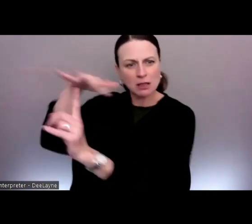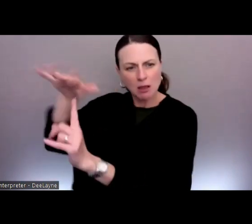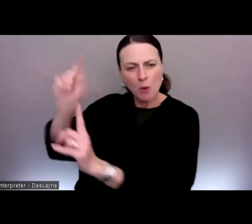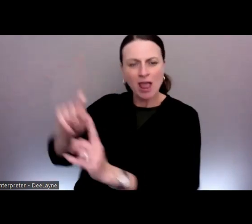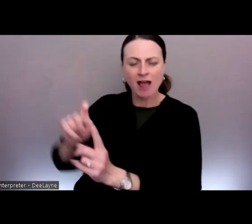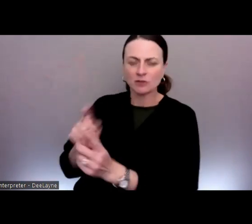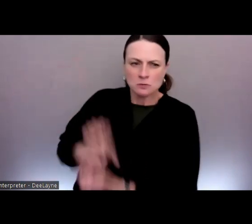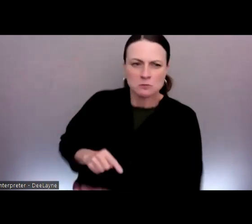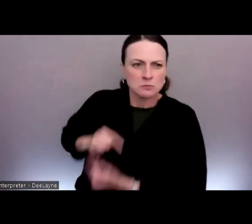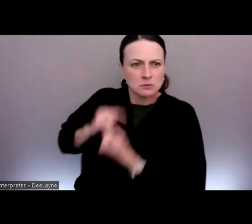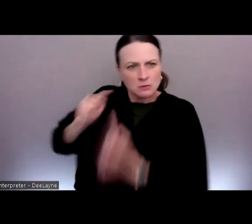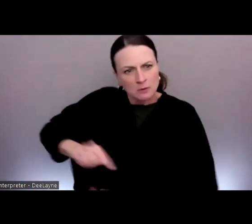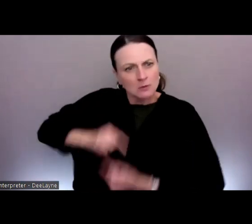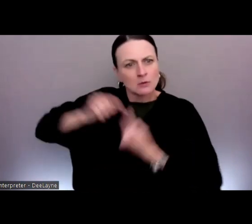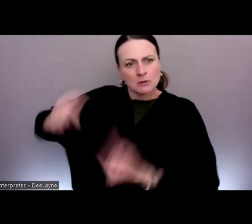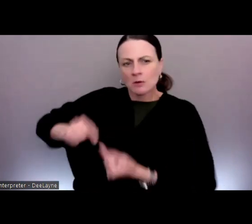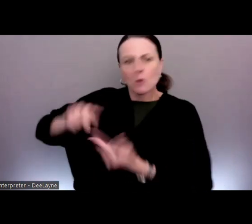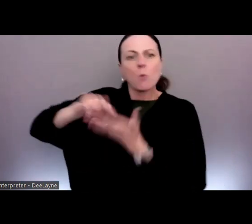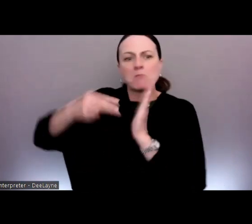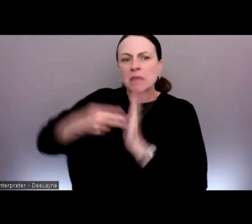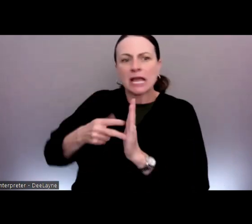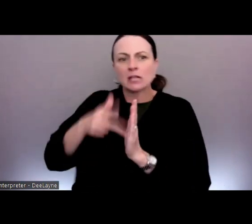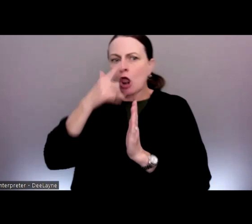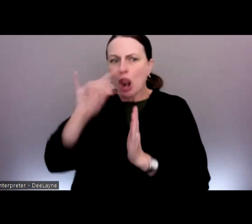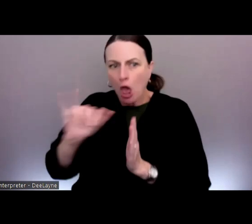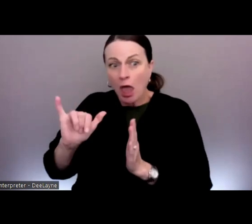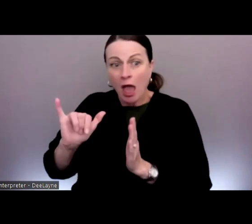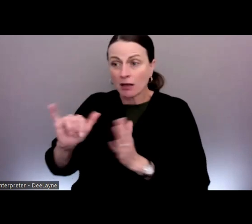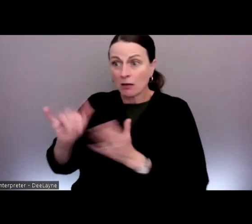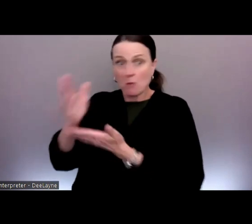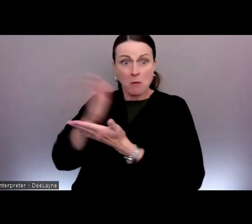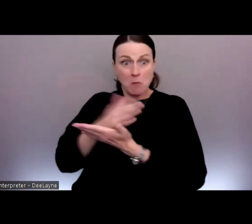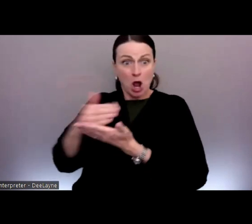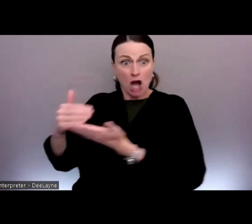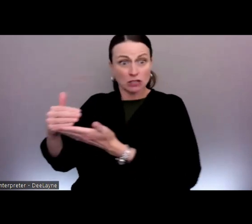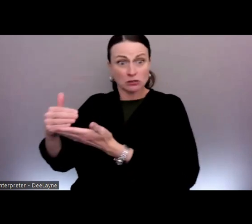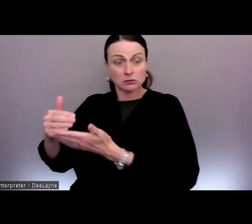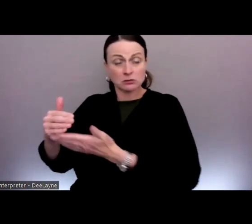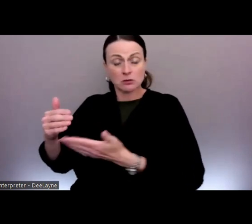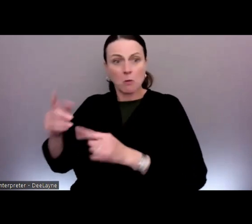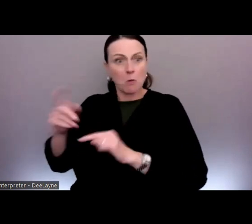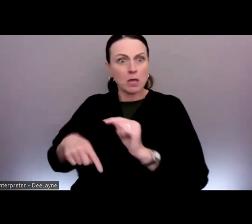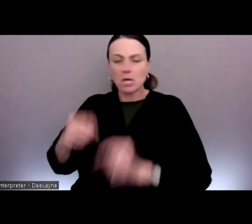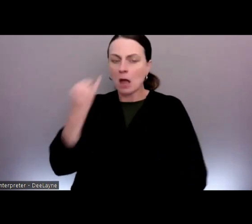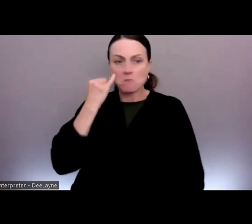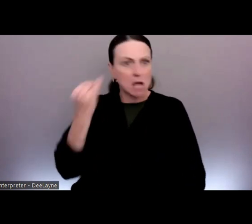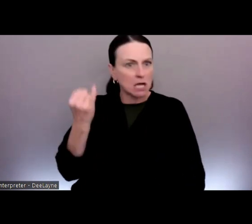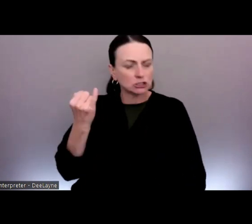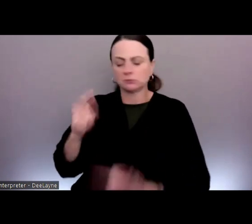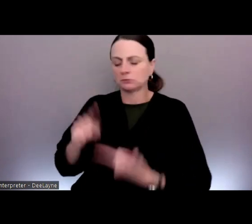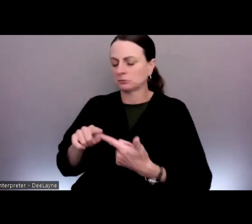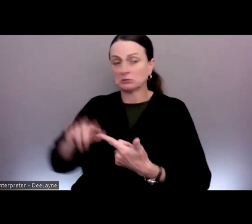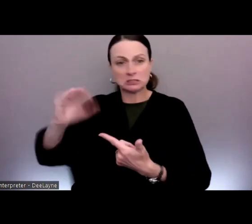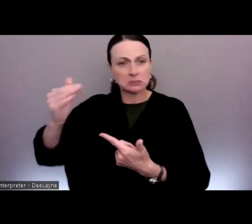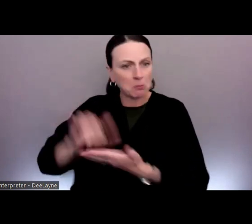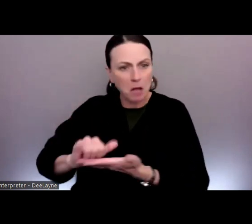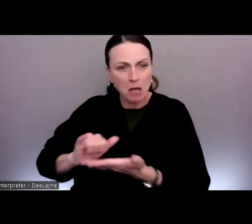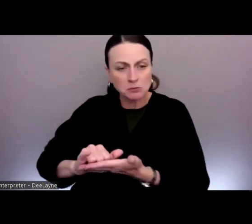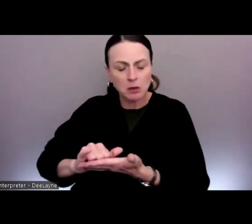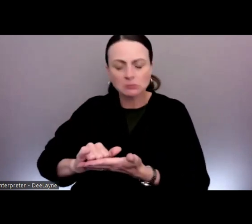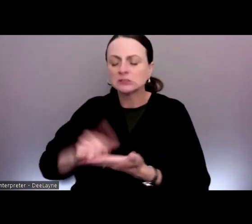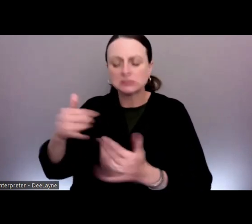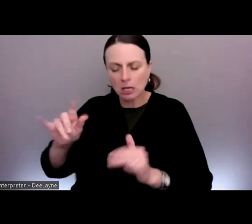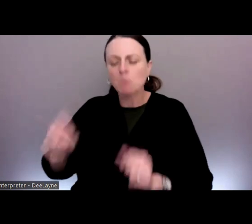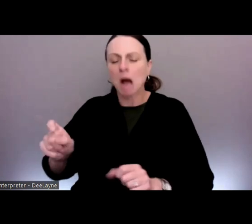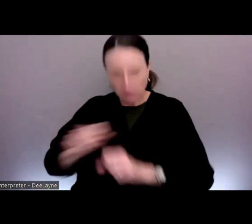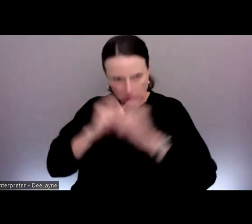might entail, including the parts that we simply cannot imagine and surely seem impossible. We must do so